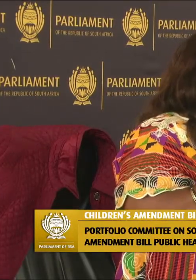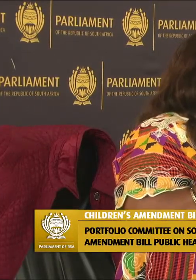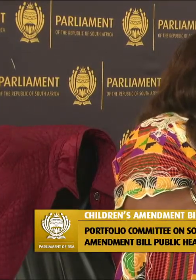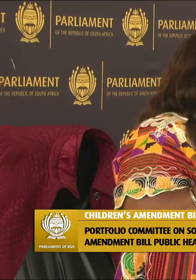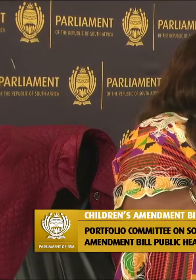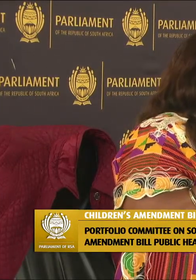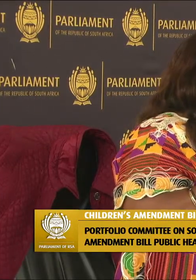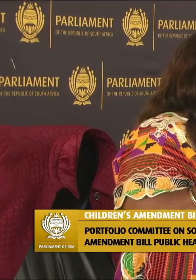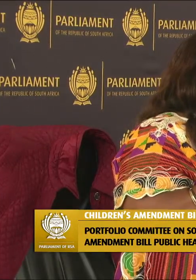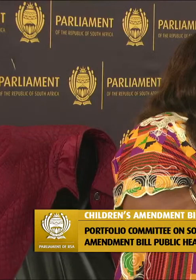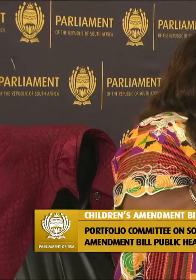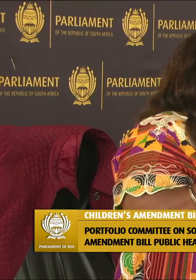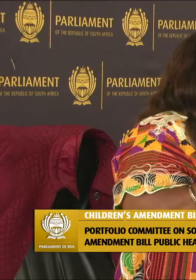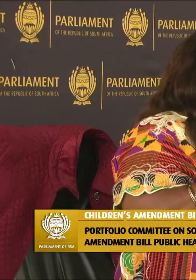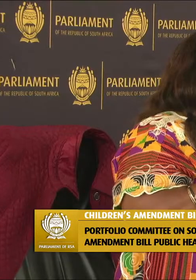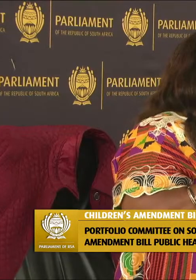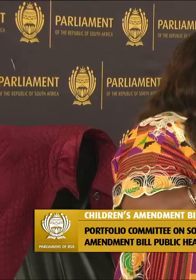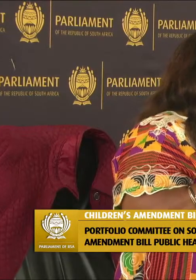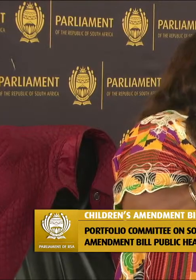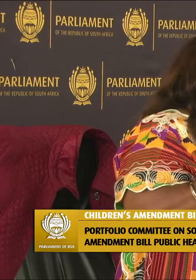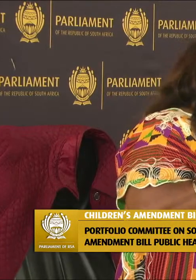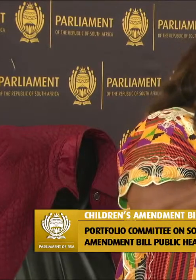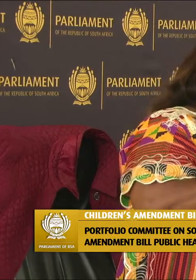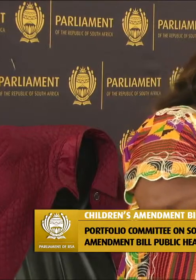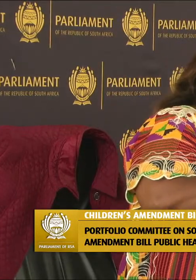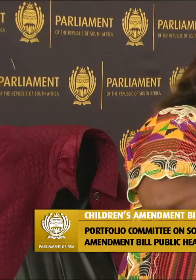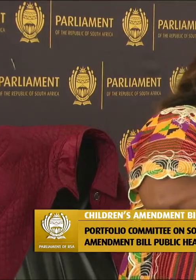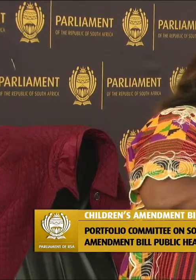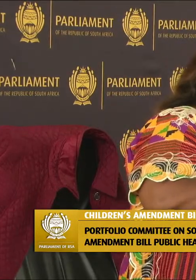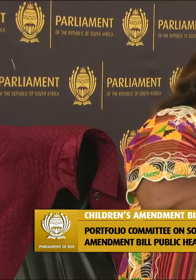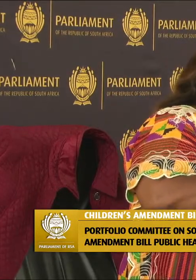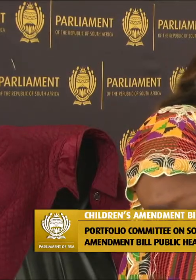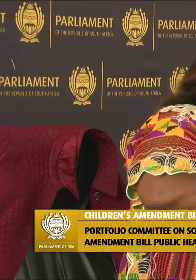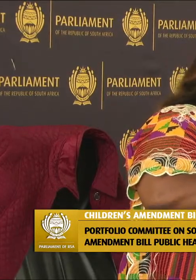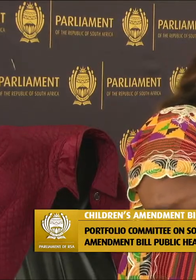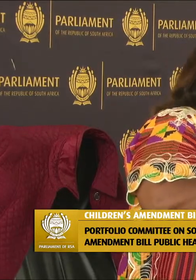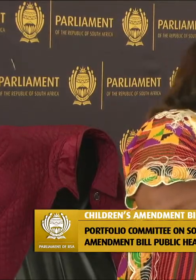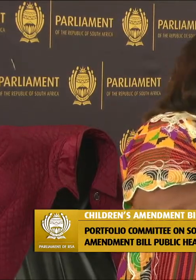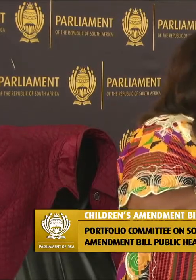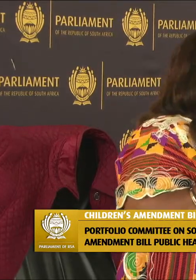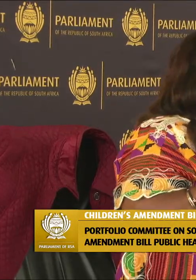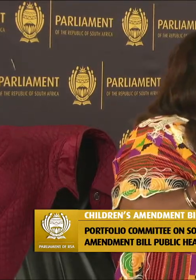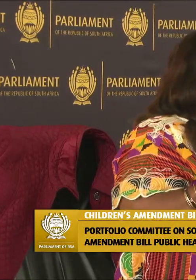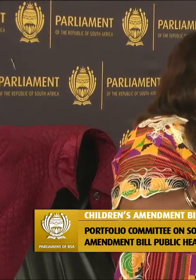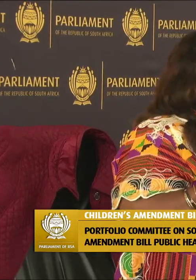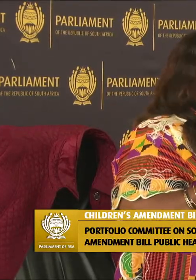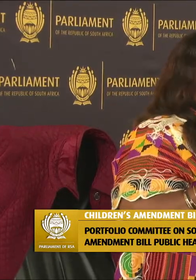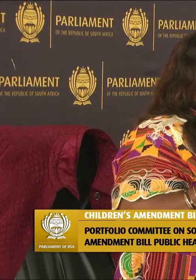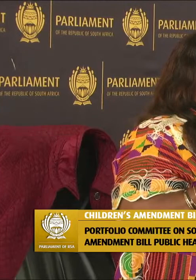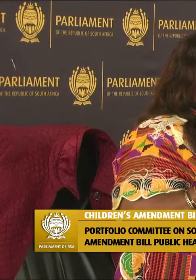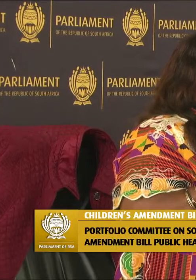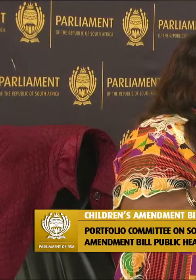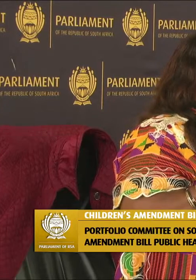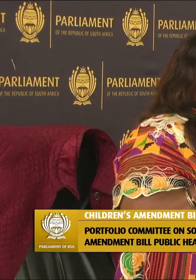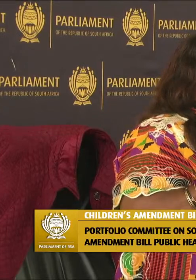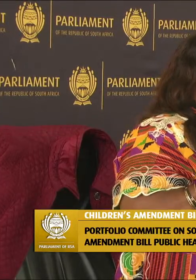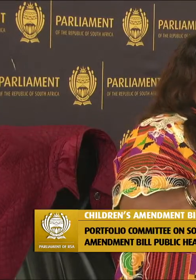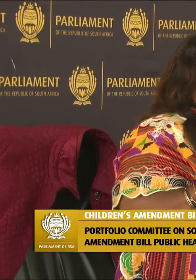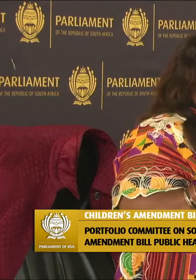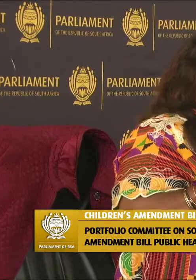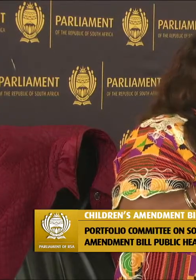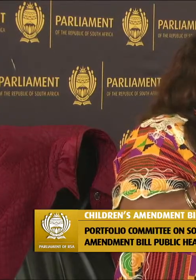our interpreters that will interpret so that we can feel Nabo comfortable in all mabawavishe. our. Also, the interpreters will wave to